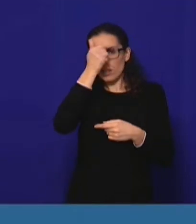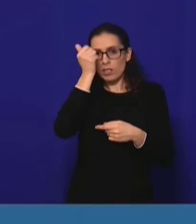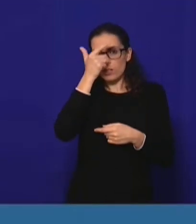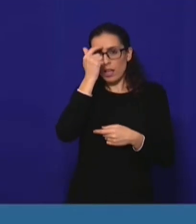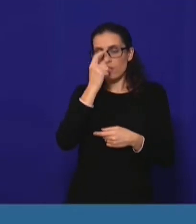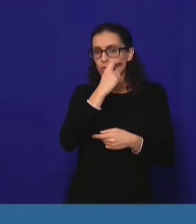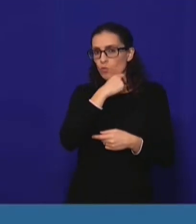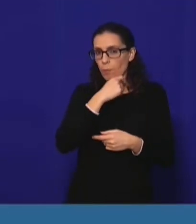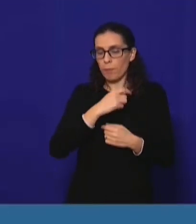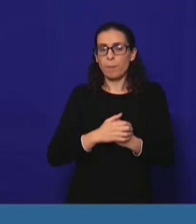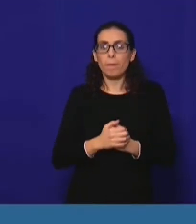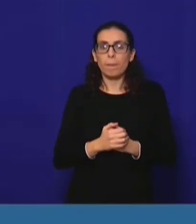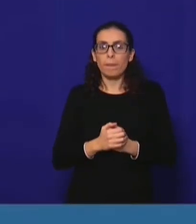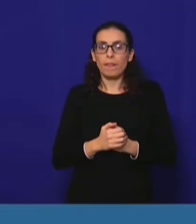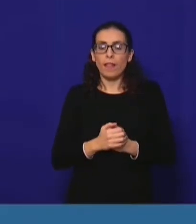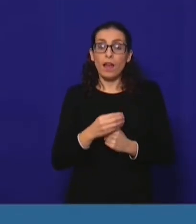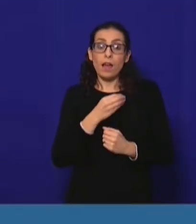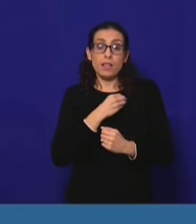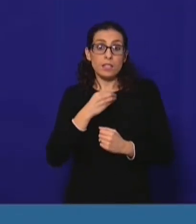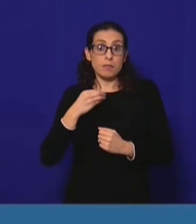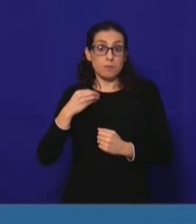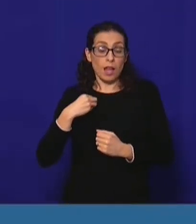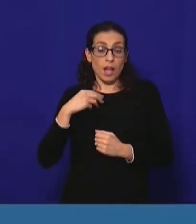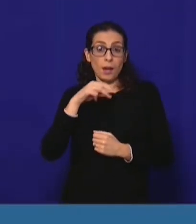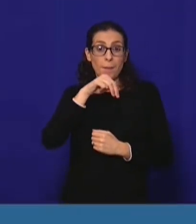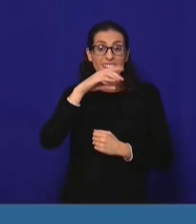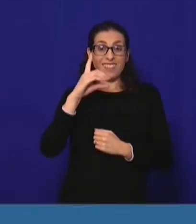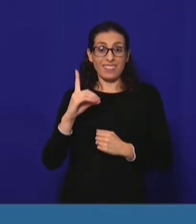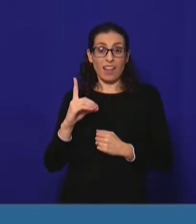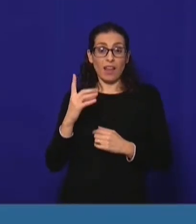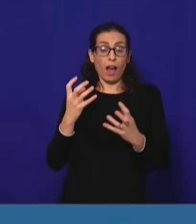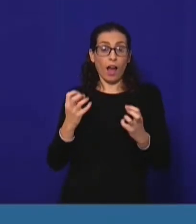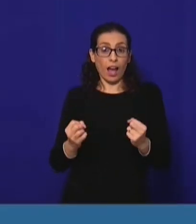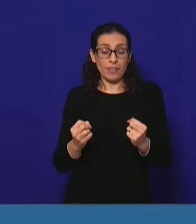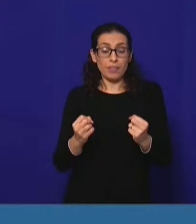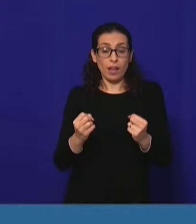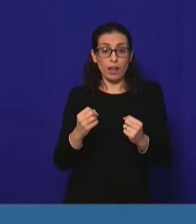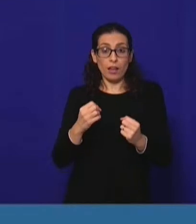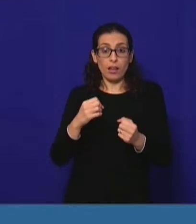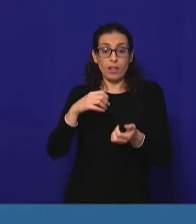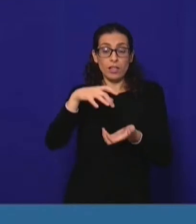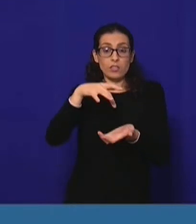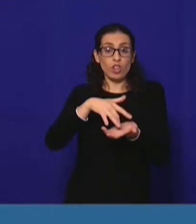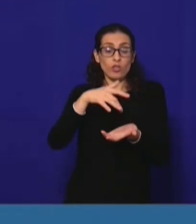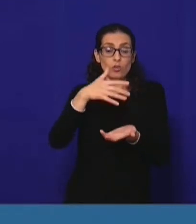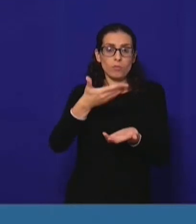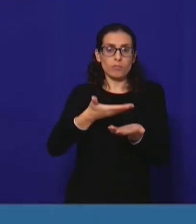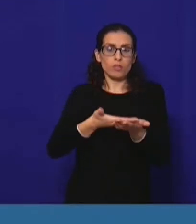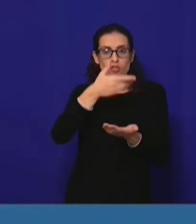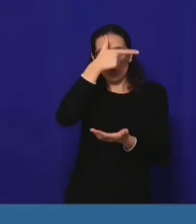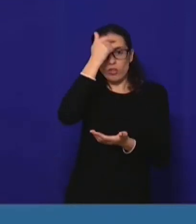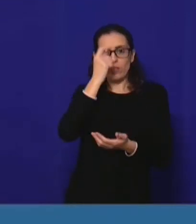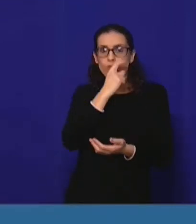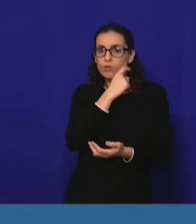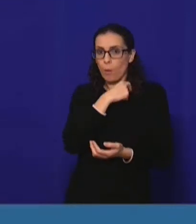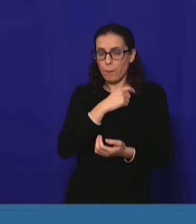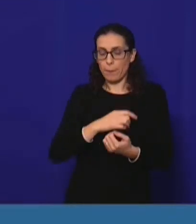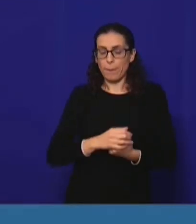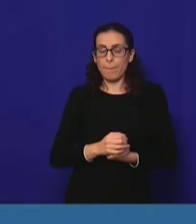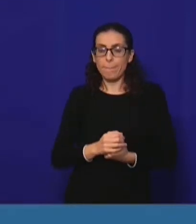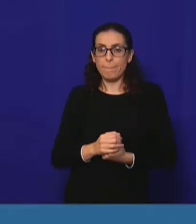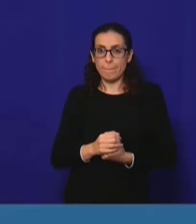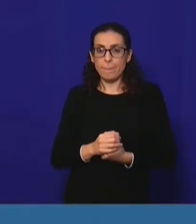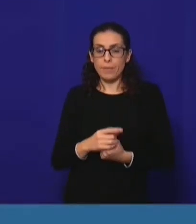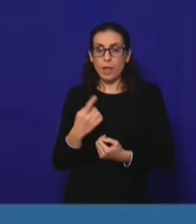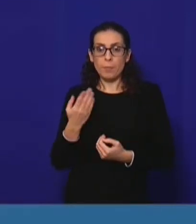ftakru li aħna f'Mater Dei innifsu għandna wkoll swabbing center fejn inti għandek n-nies li jistgħu jmorru Mater